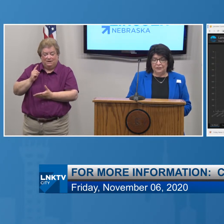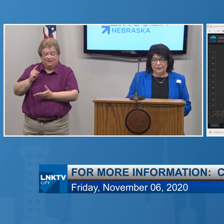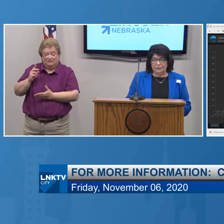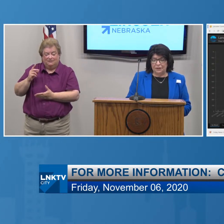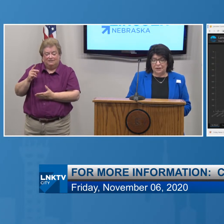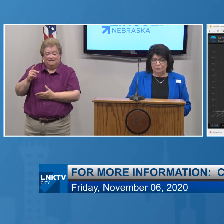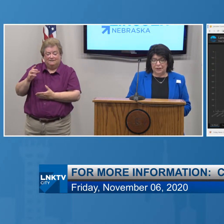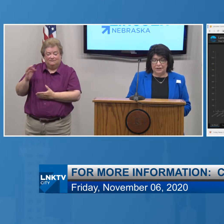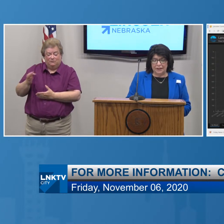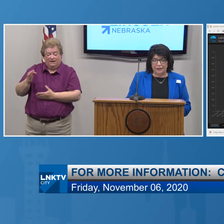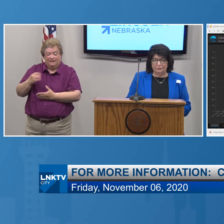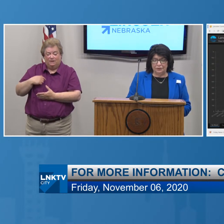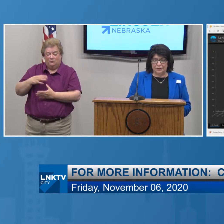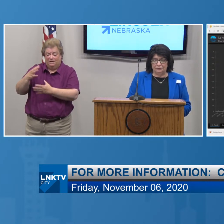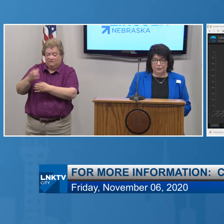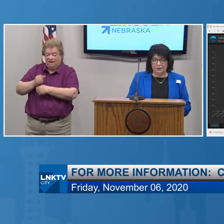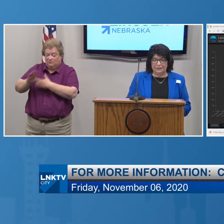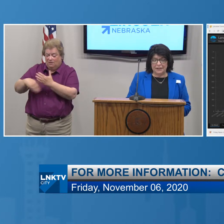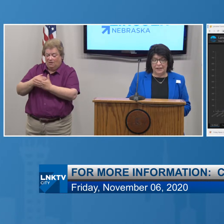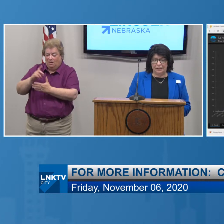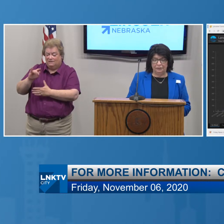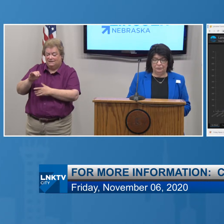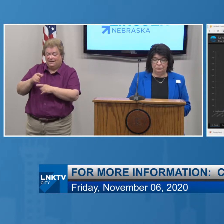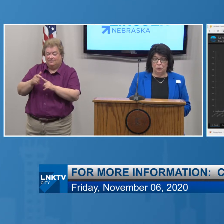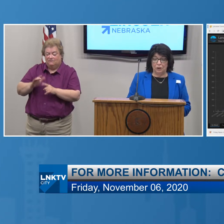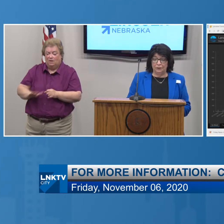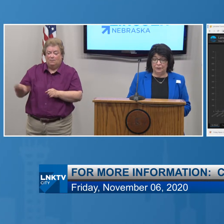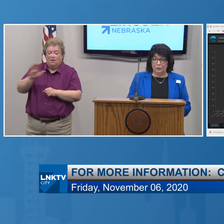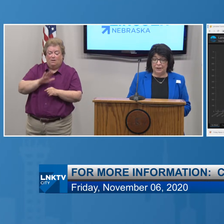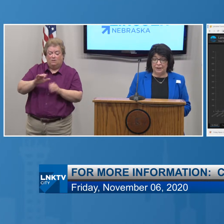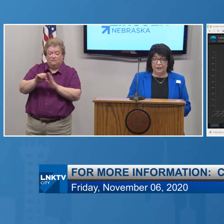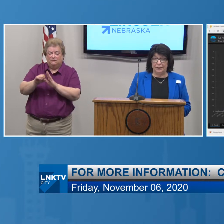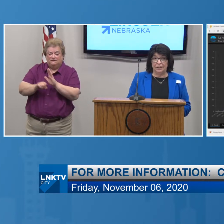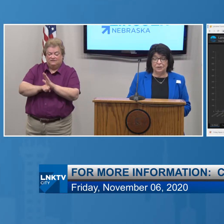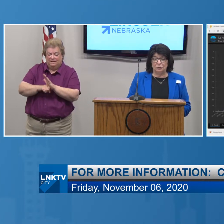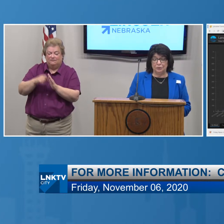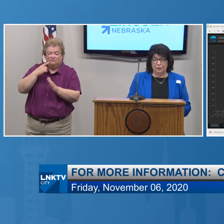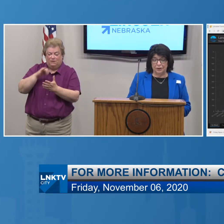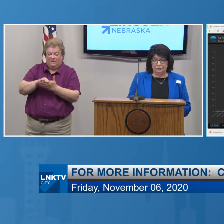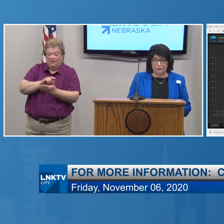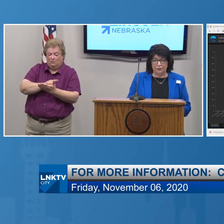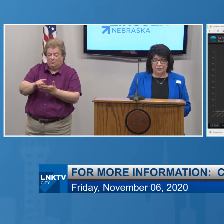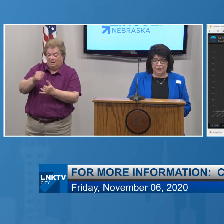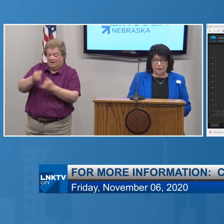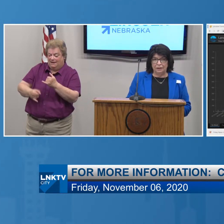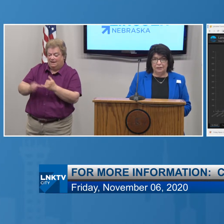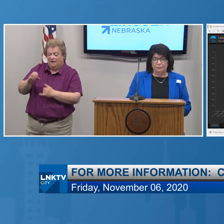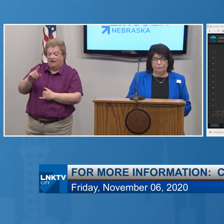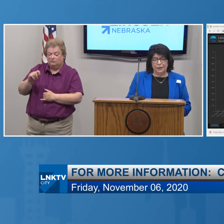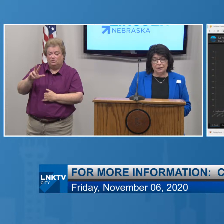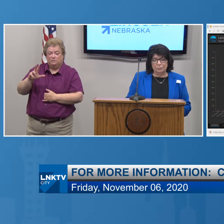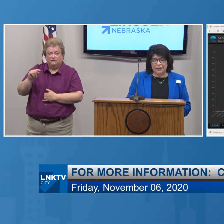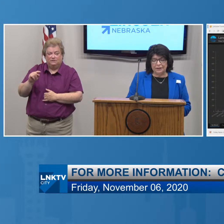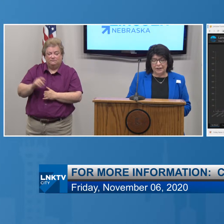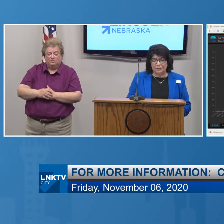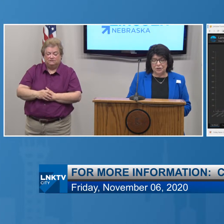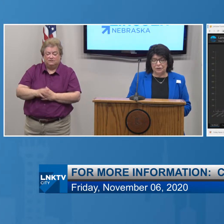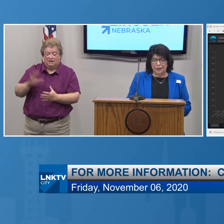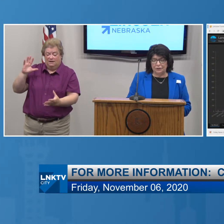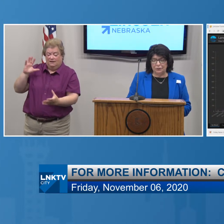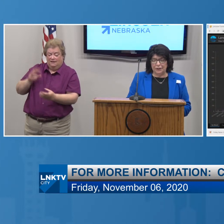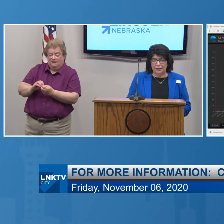we received the complete data from the state for the week ending October 31st. The complete